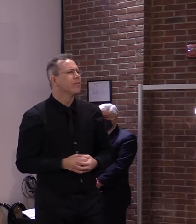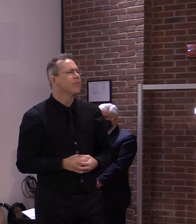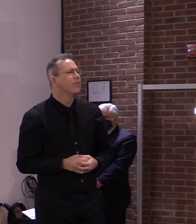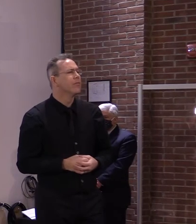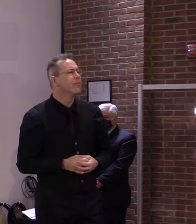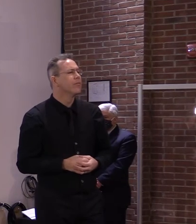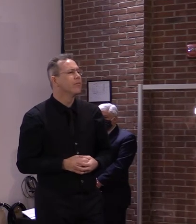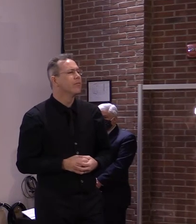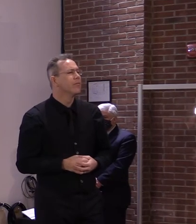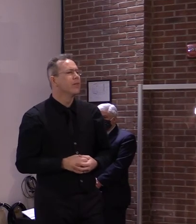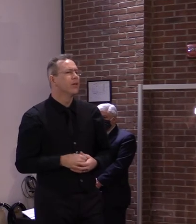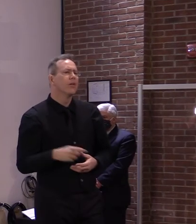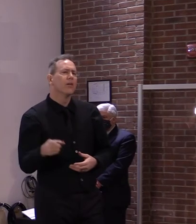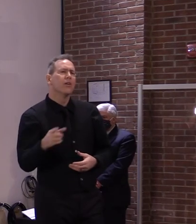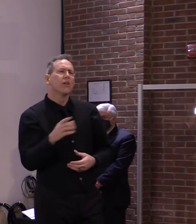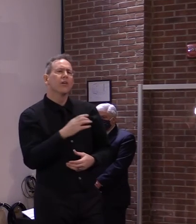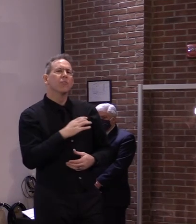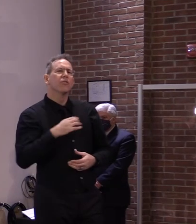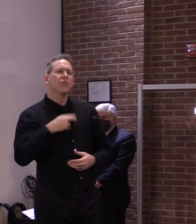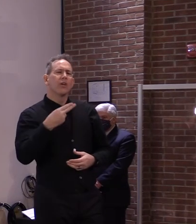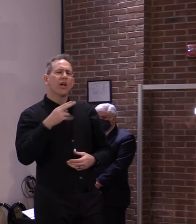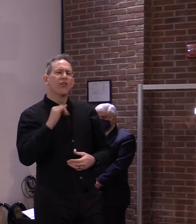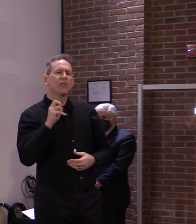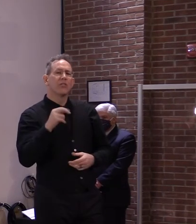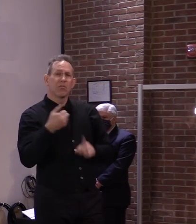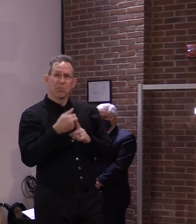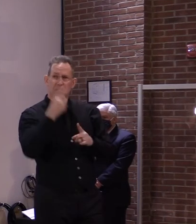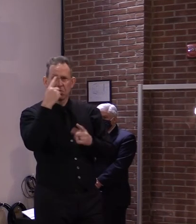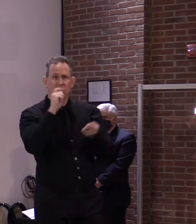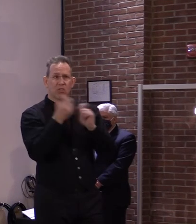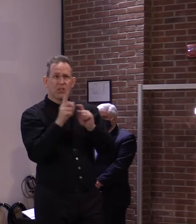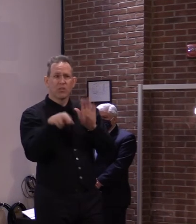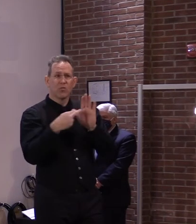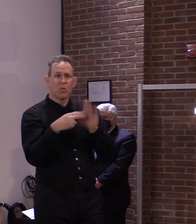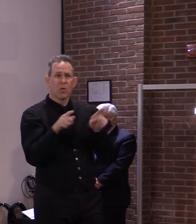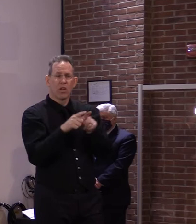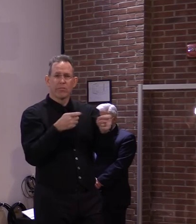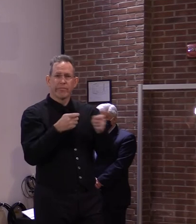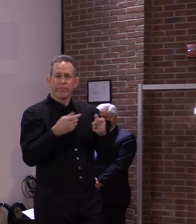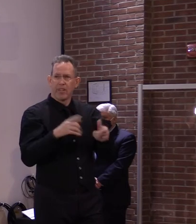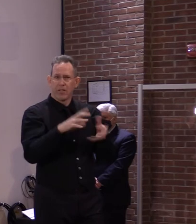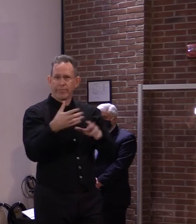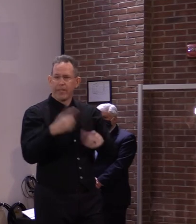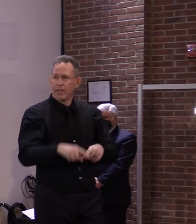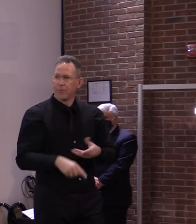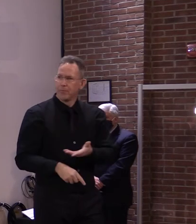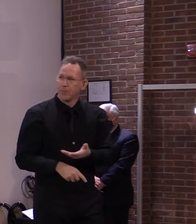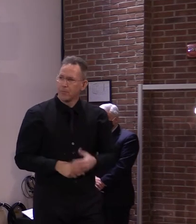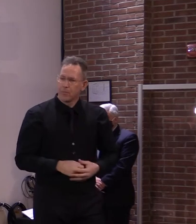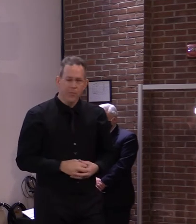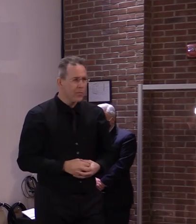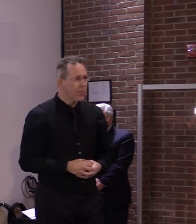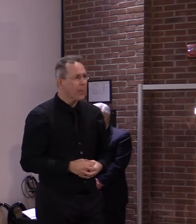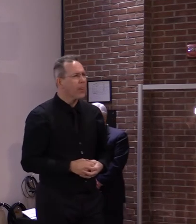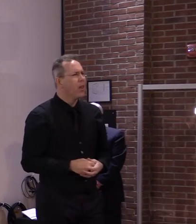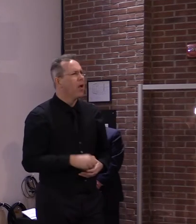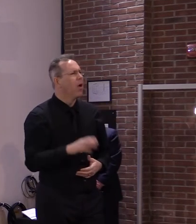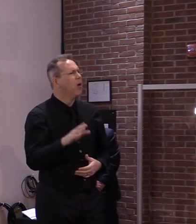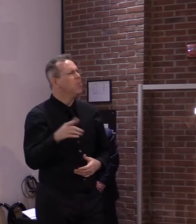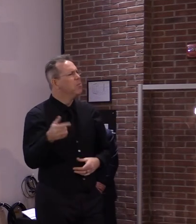has been at the wheel here we've sent in uh help assistance we named a deputy